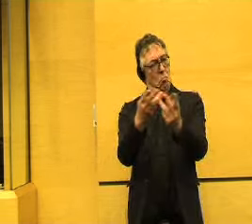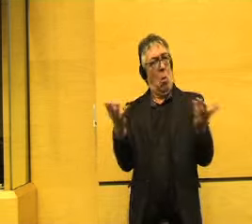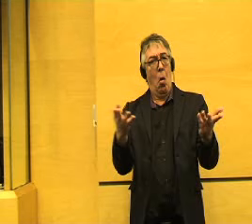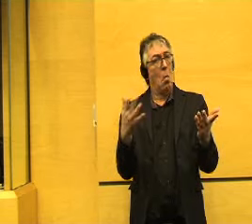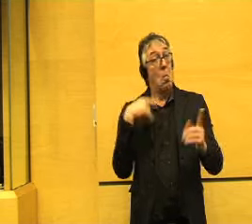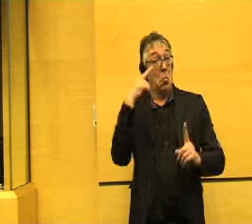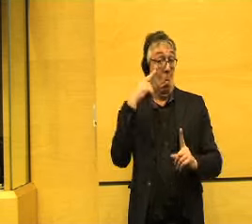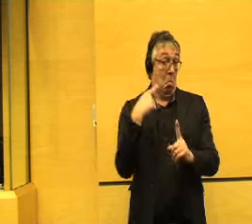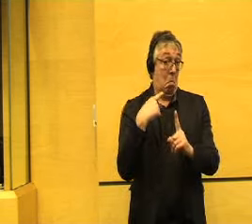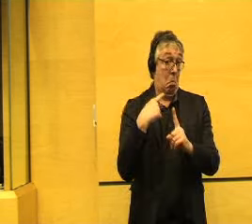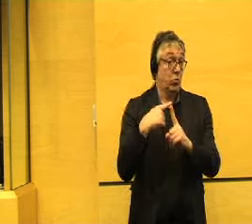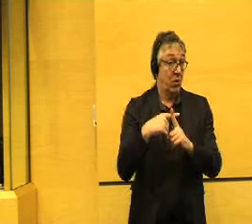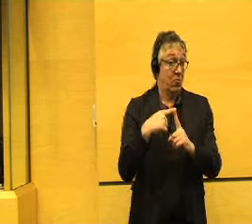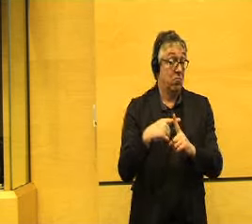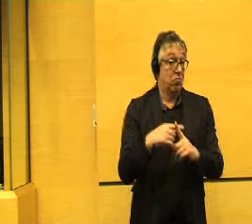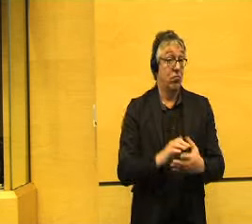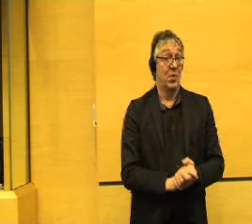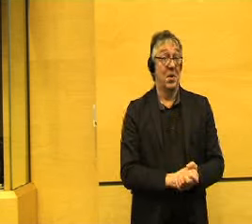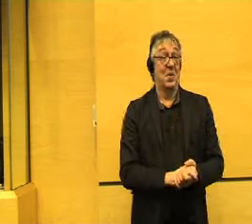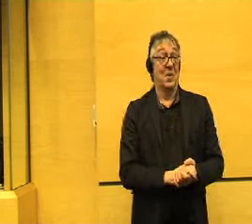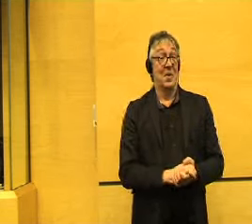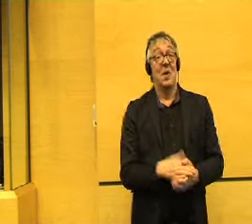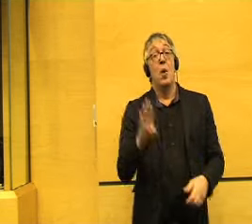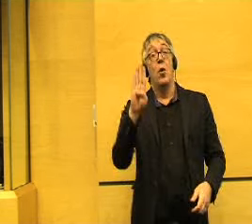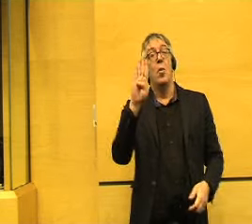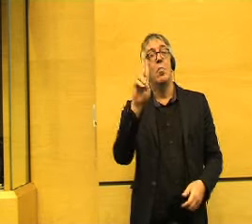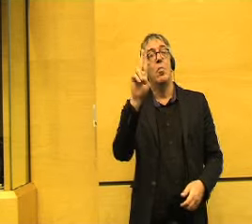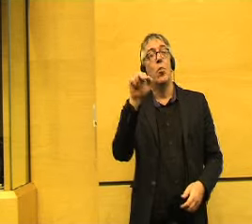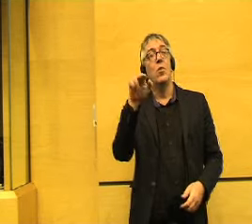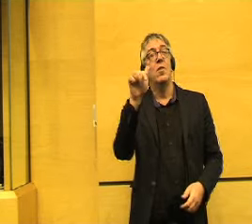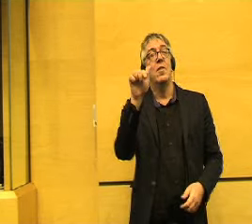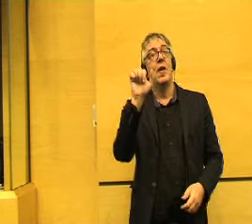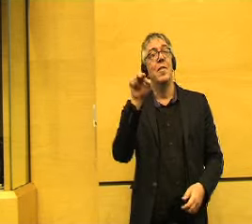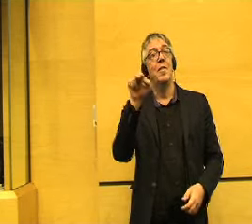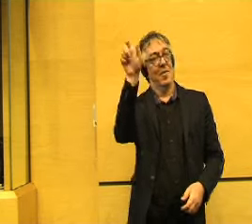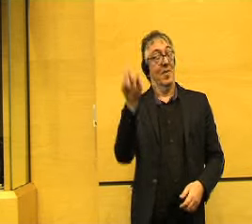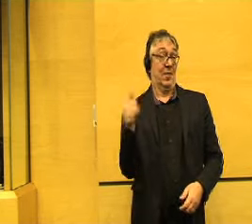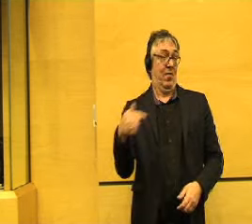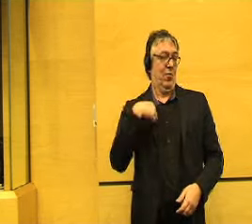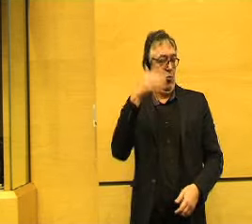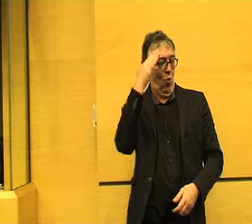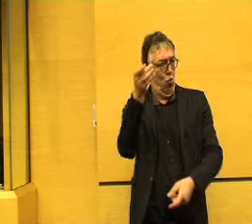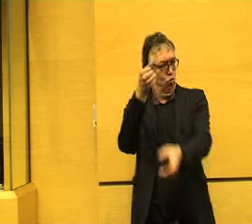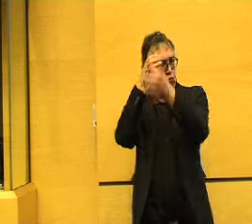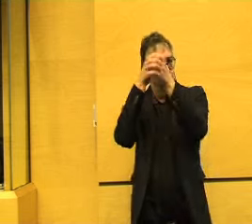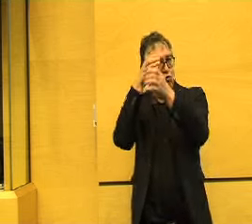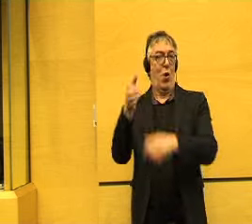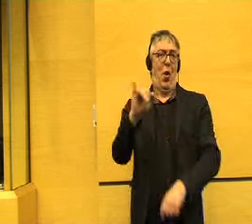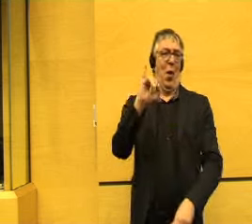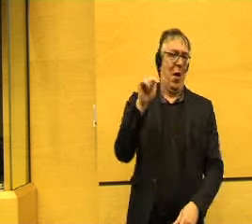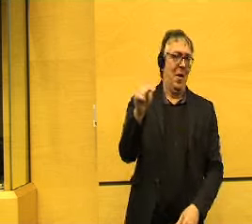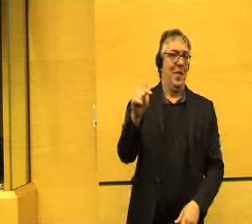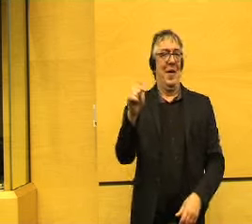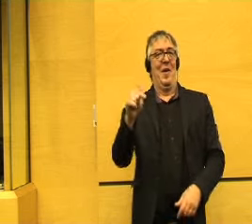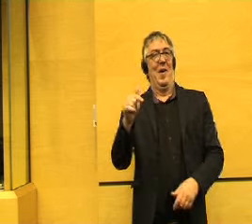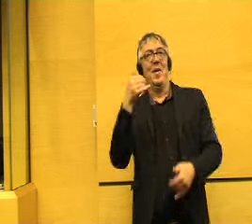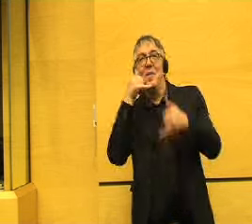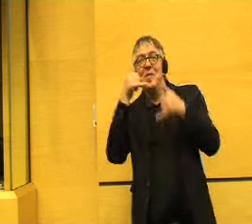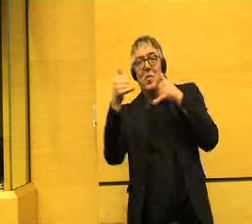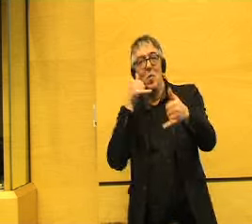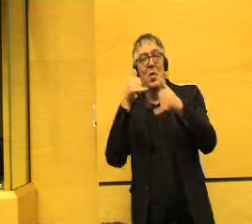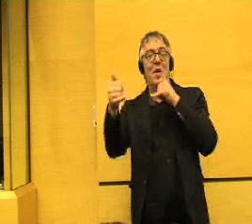is also a well-known and acknowledged expert in the field of telecommunication and IT, so it wasn't a surprise for me at